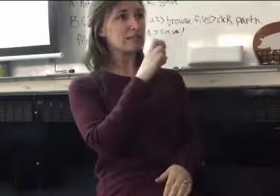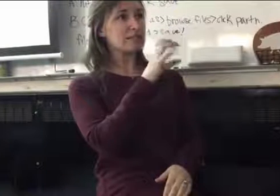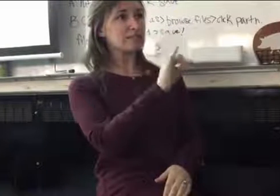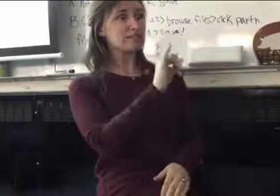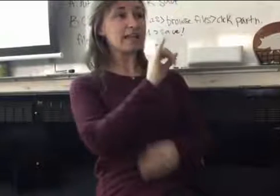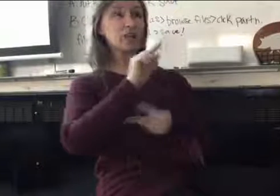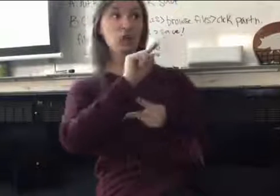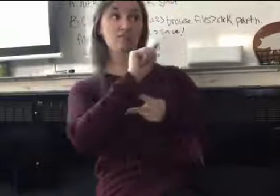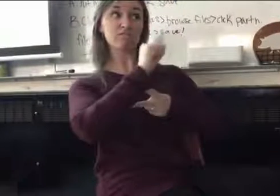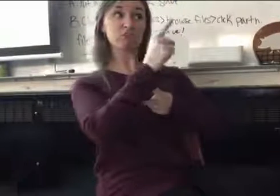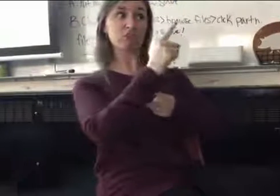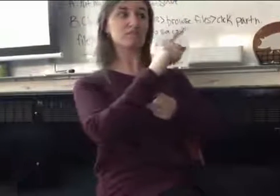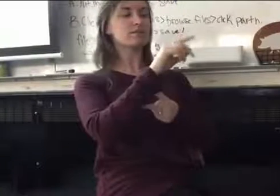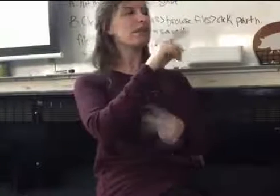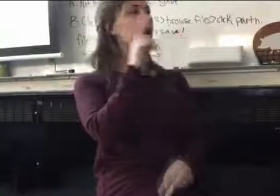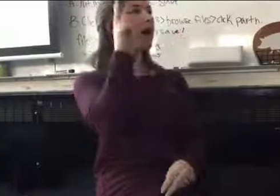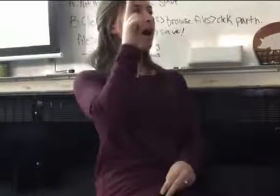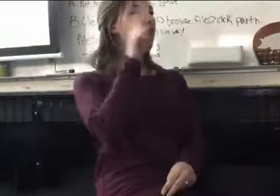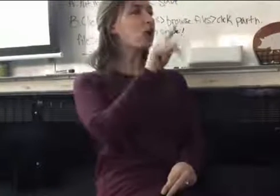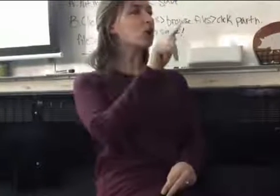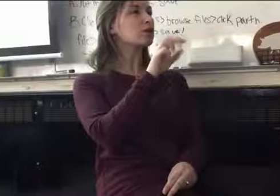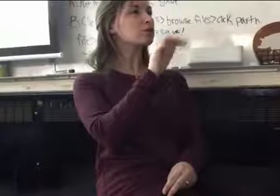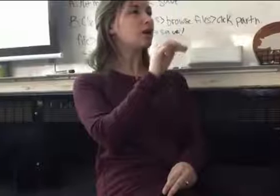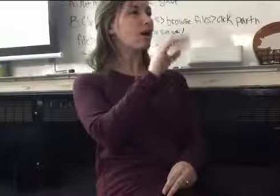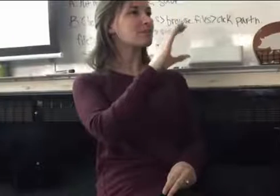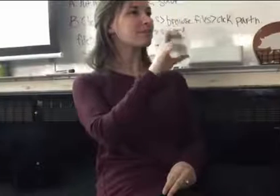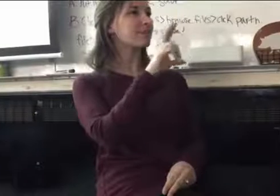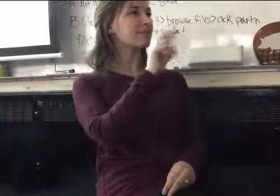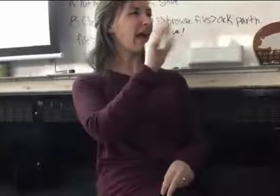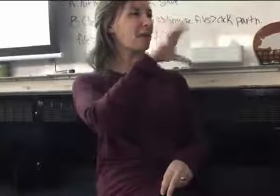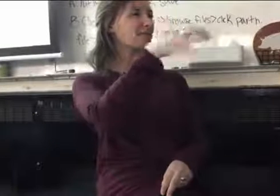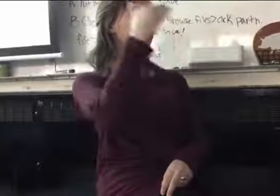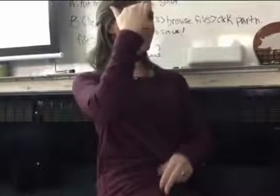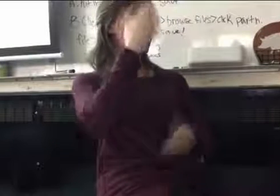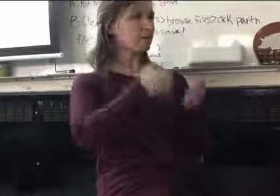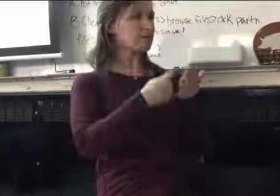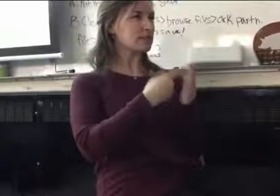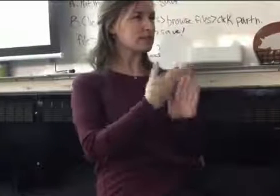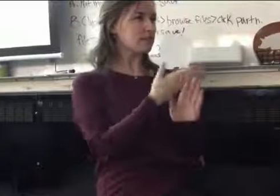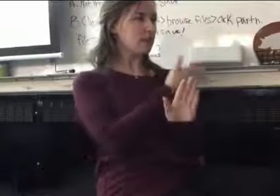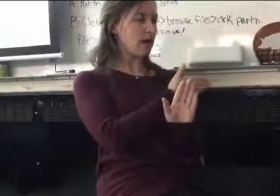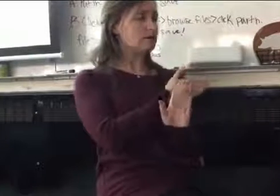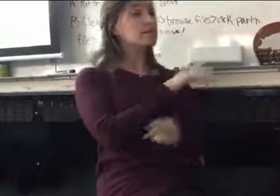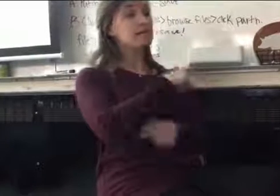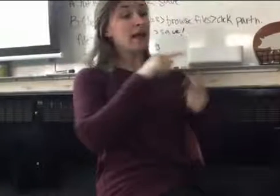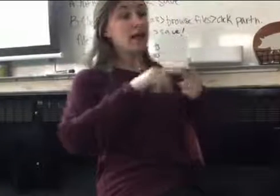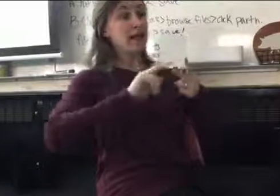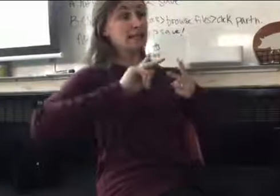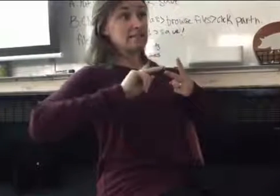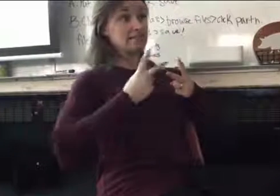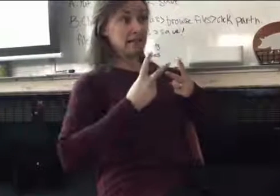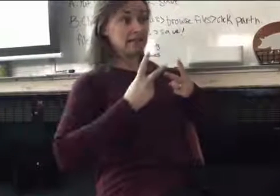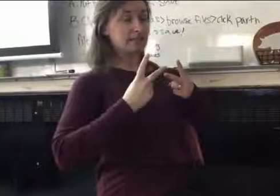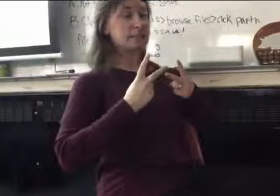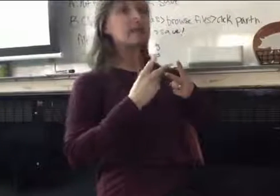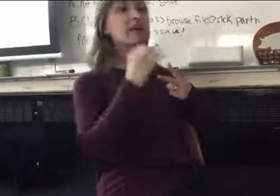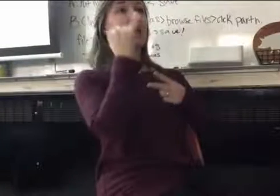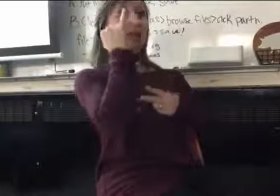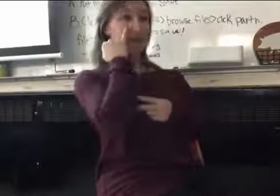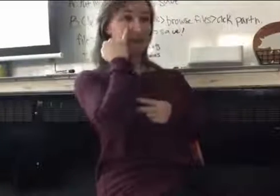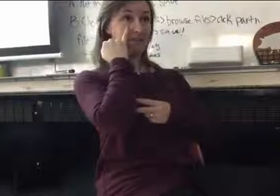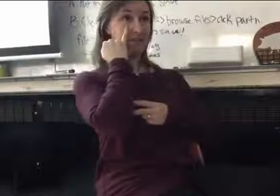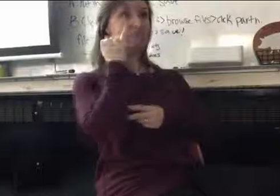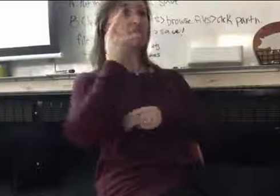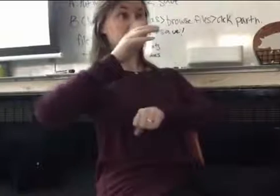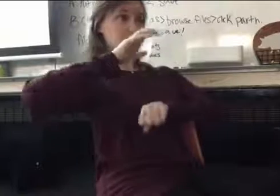Tom's Cabin, which we've talked about in the past. And then number 2 is if they were to fight